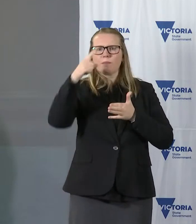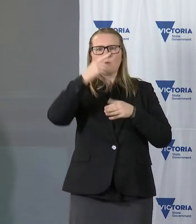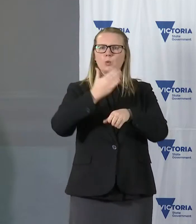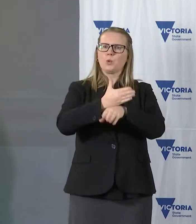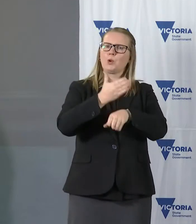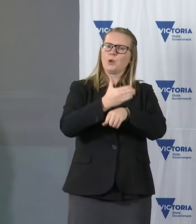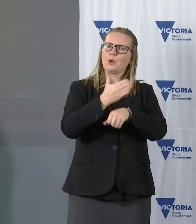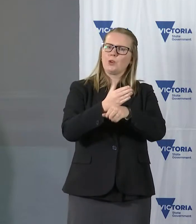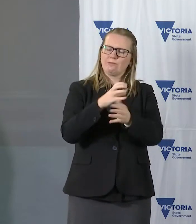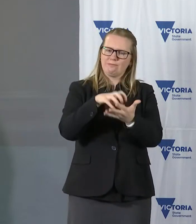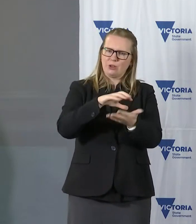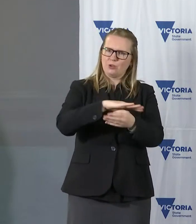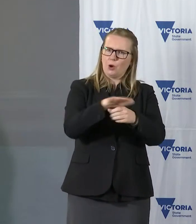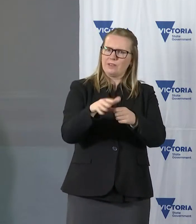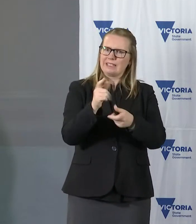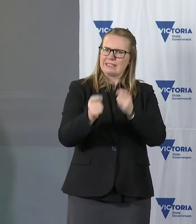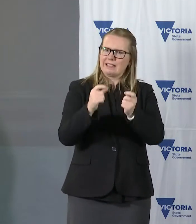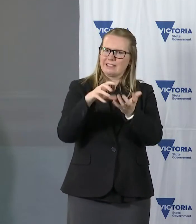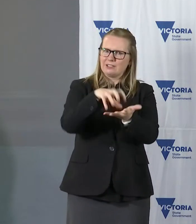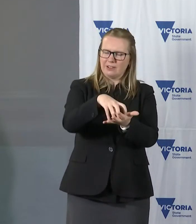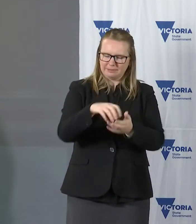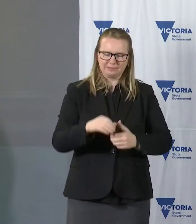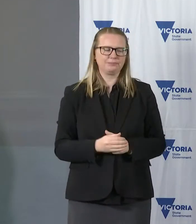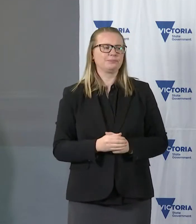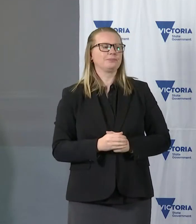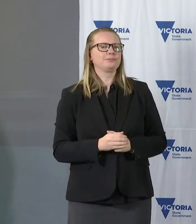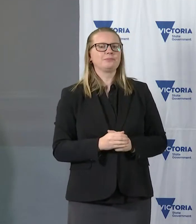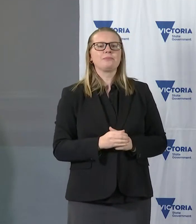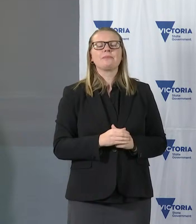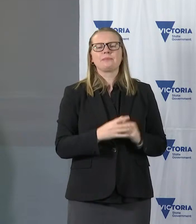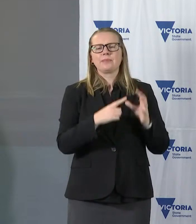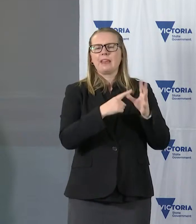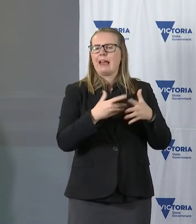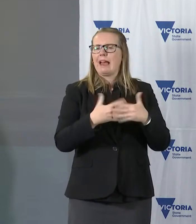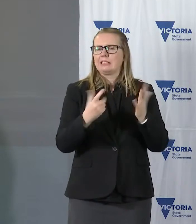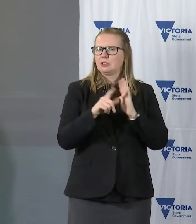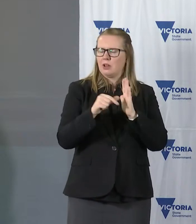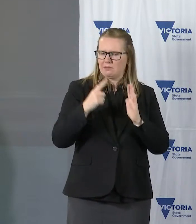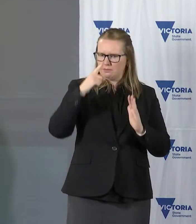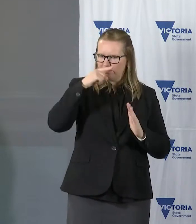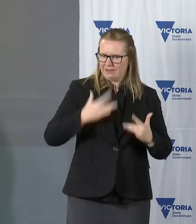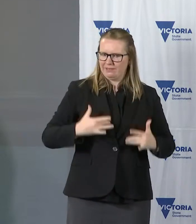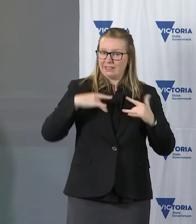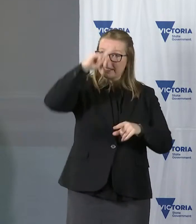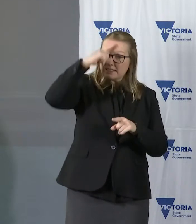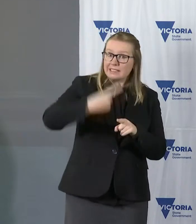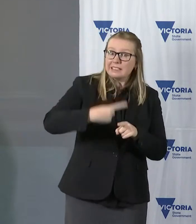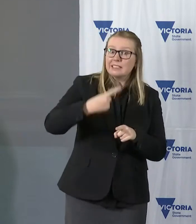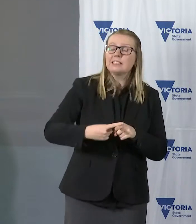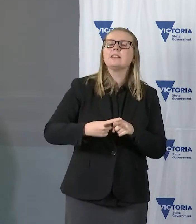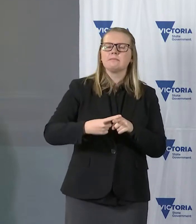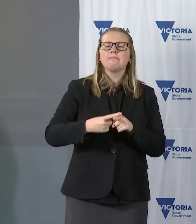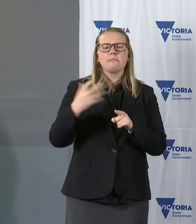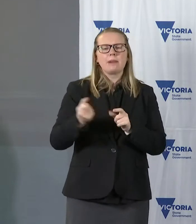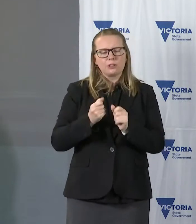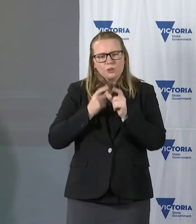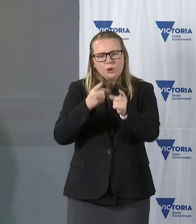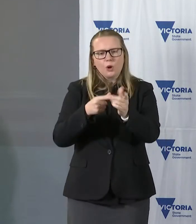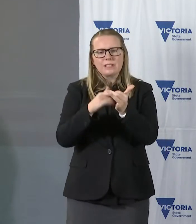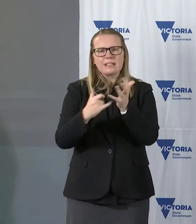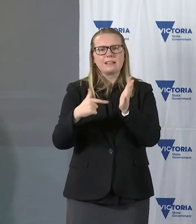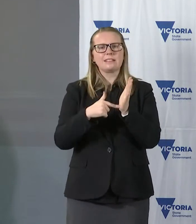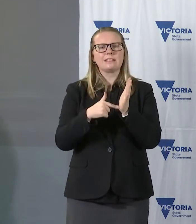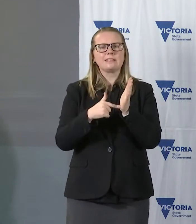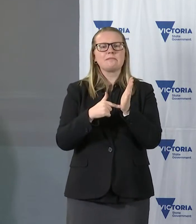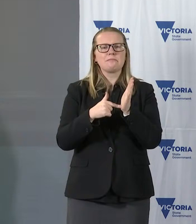Oh, they'd be required to test whenever symptomatic, but there's no surveillance testing that I'm aware of. But the vaccination's